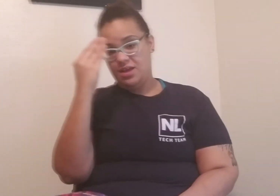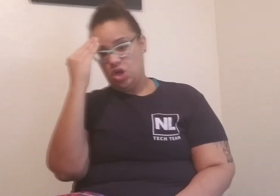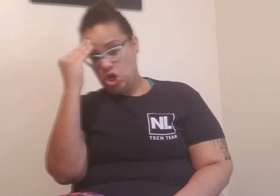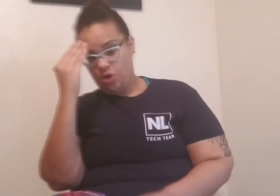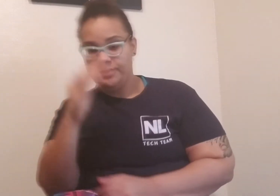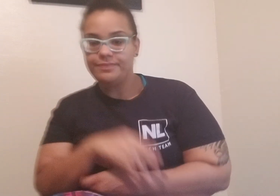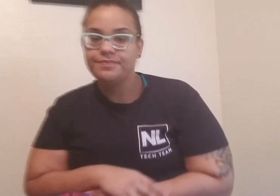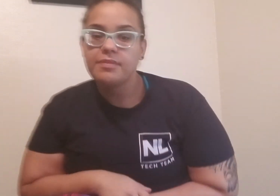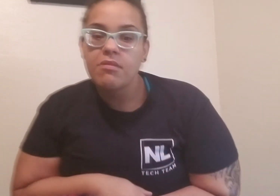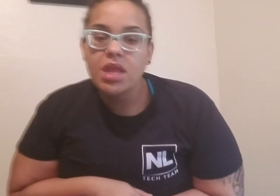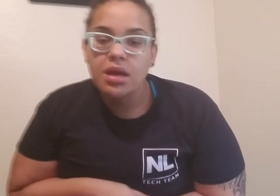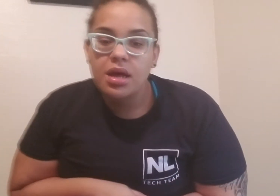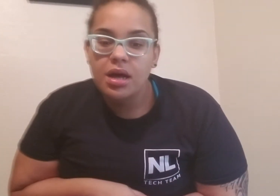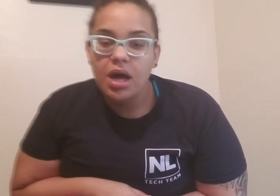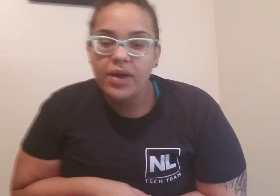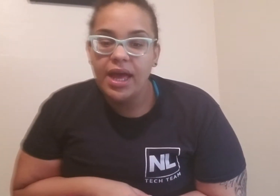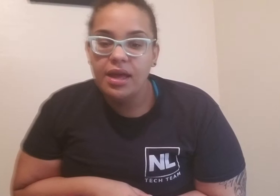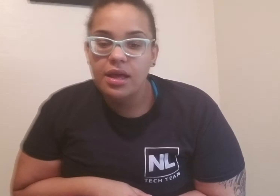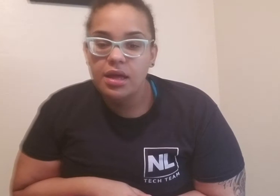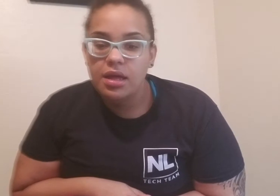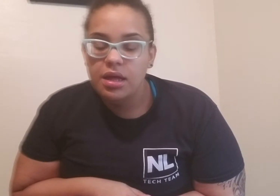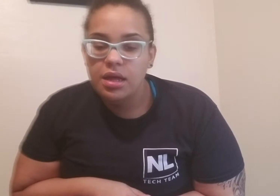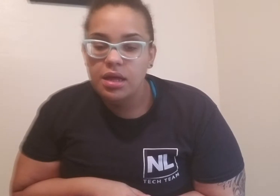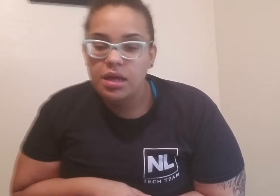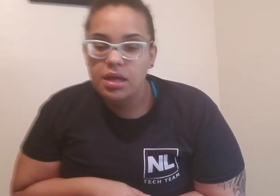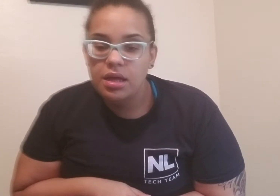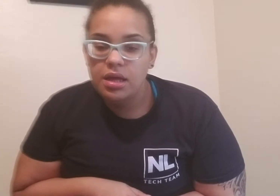no. Okay.